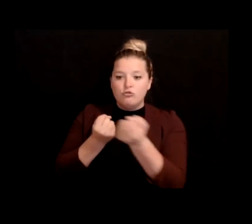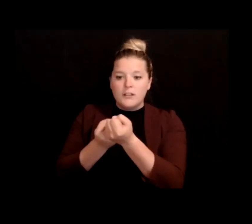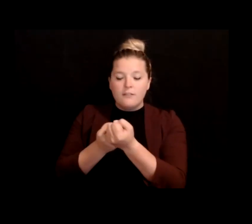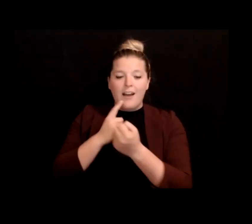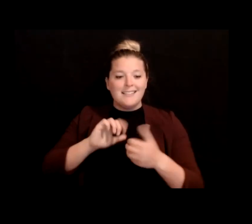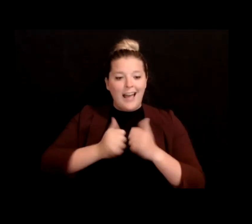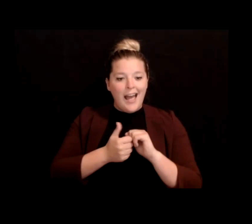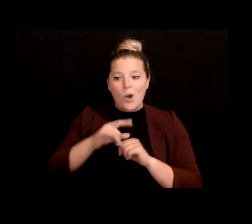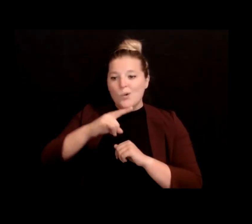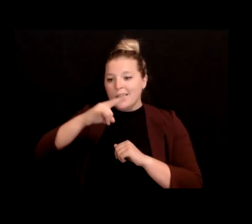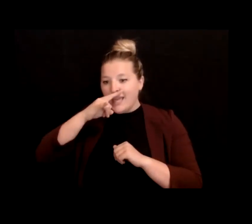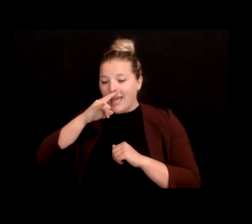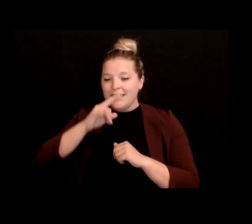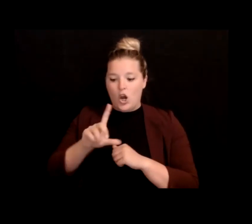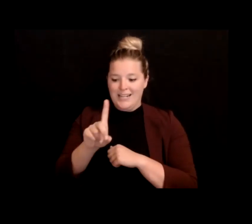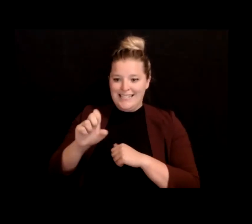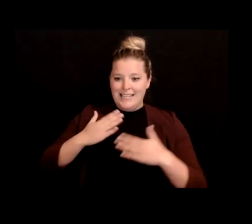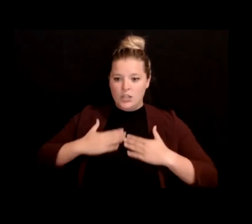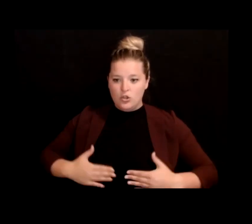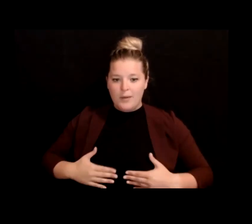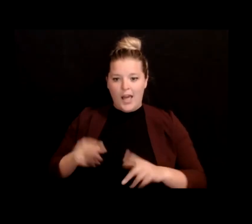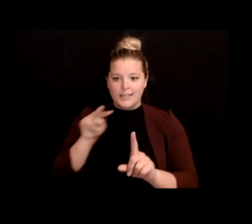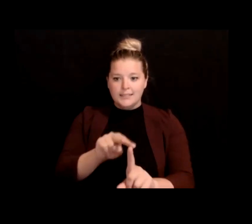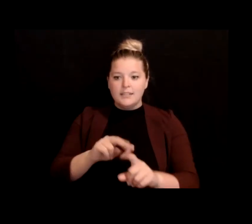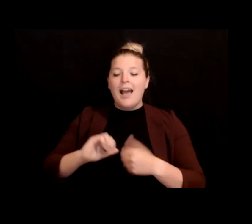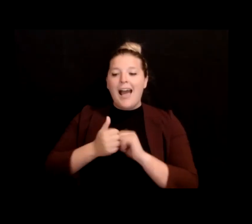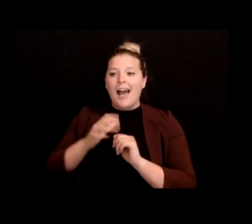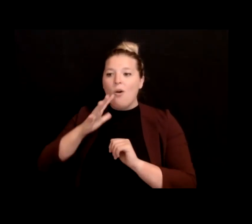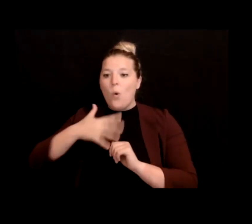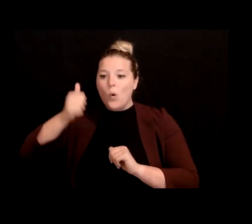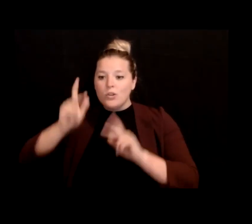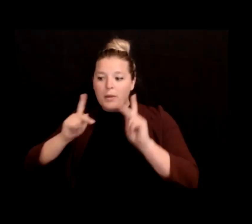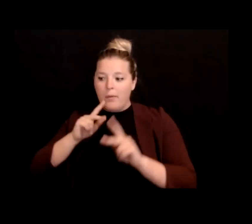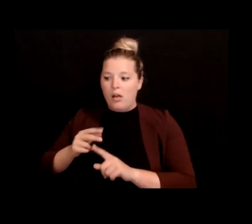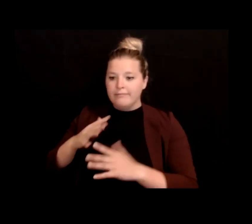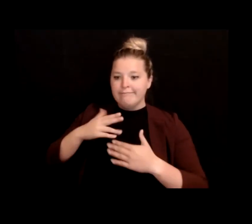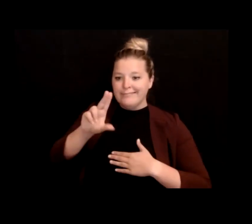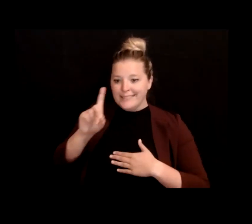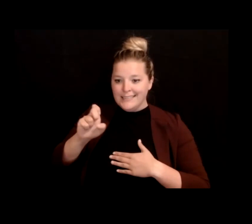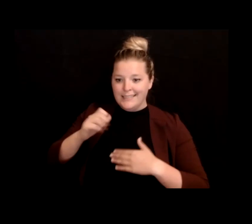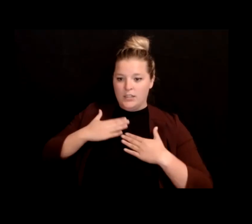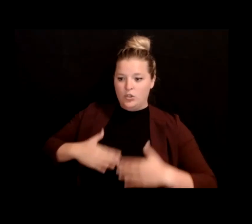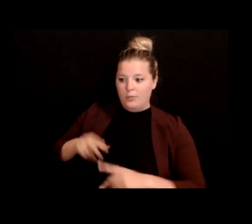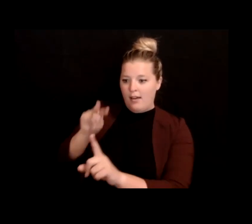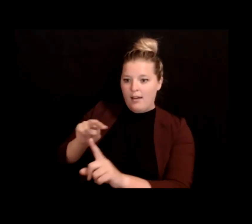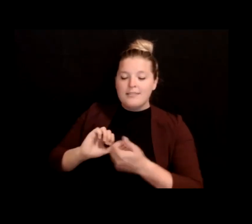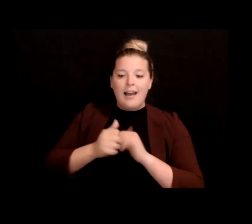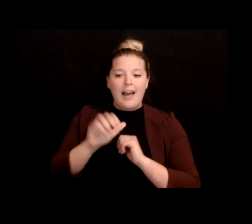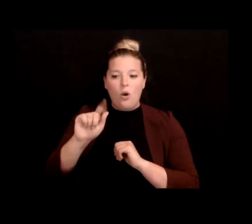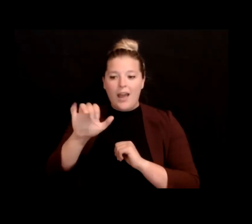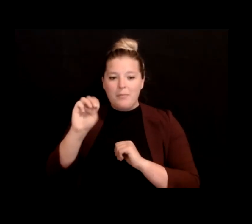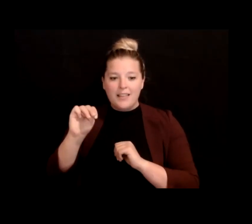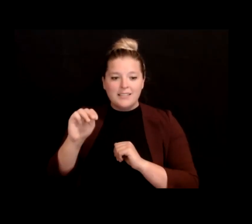are dehumanized, the ways in which our elders are dehumanized, the ways that ableism justifies, pervades, and